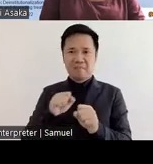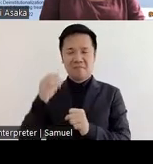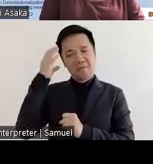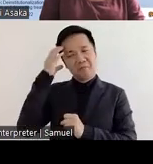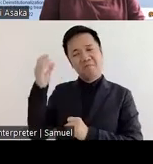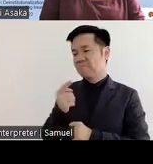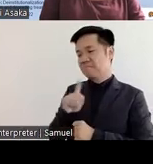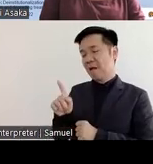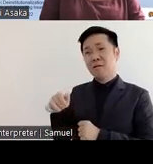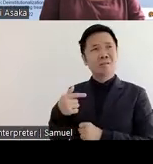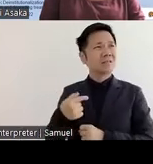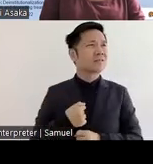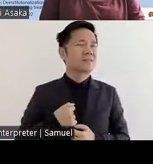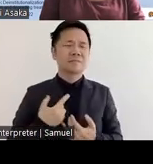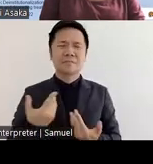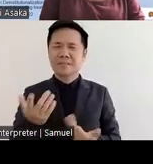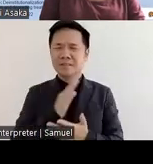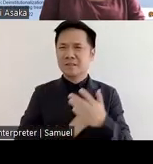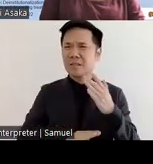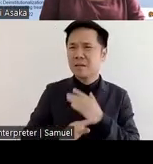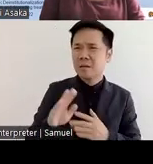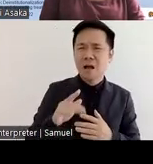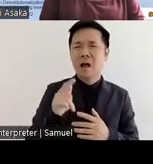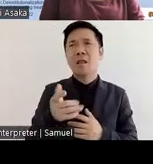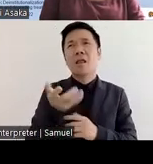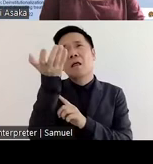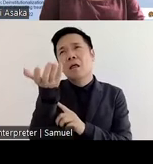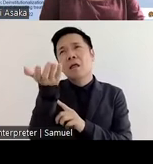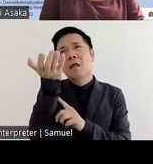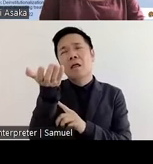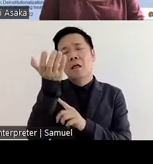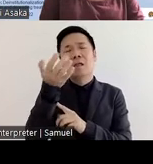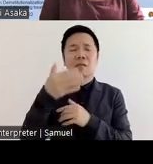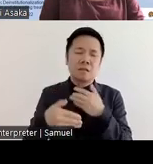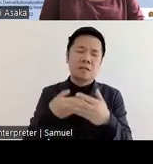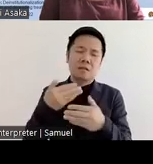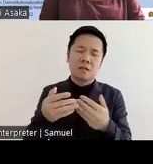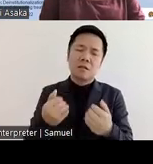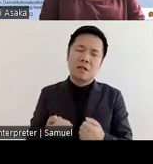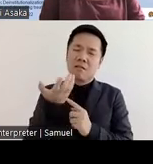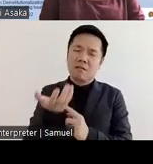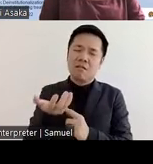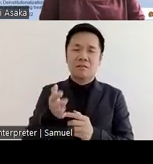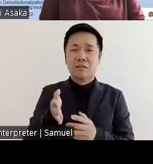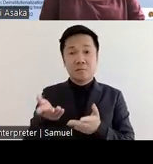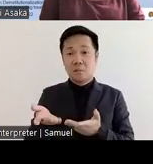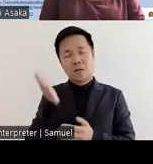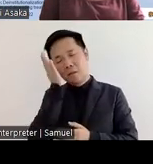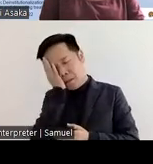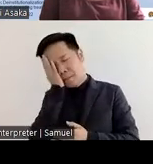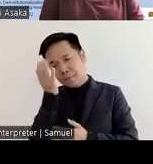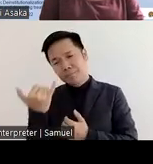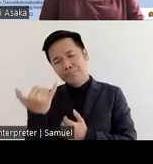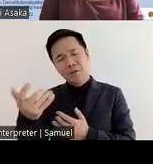on the street, and that's how they lived day by day. The member of Aoshima no Kai visited other people